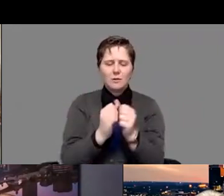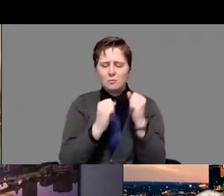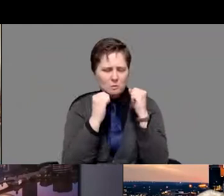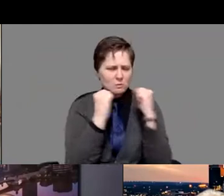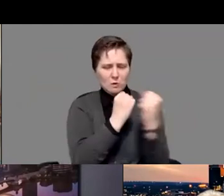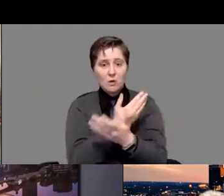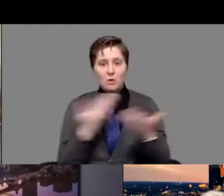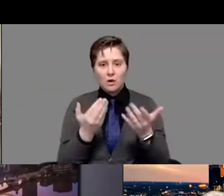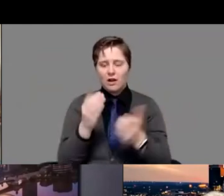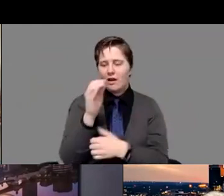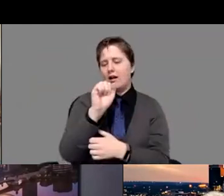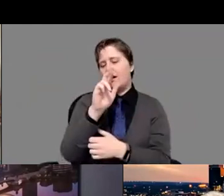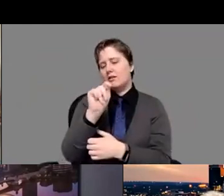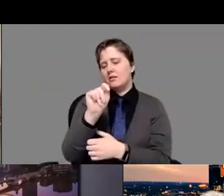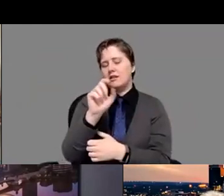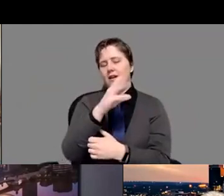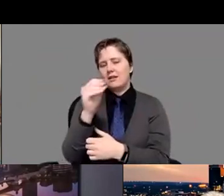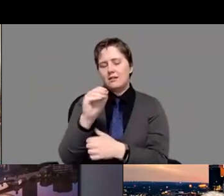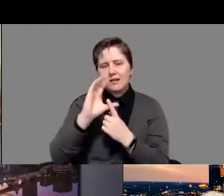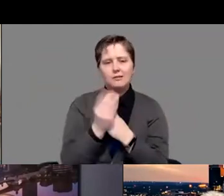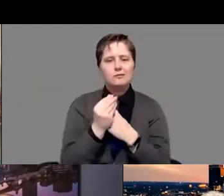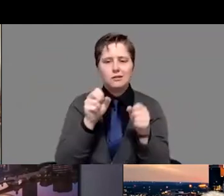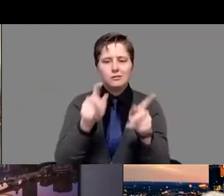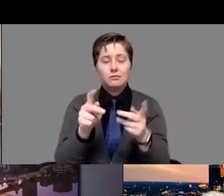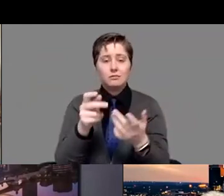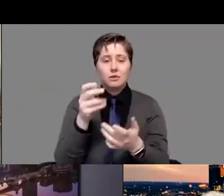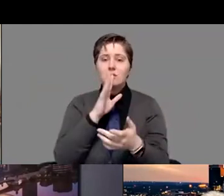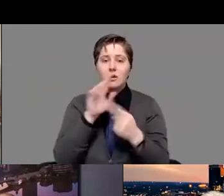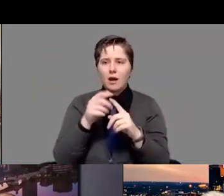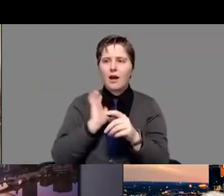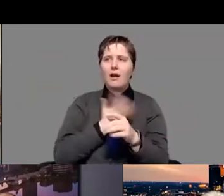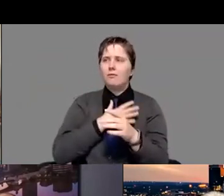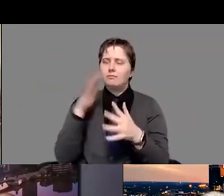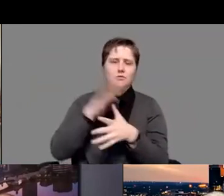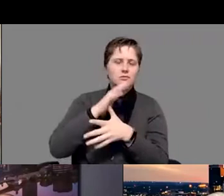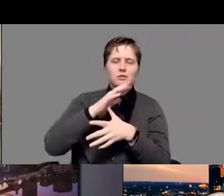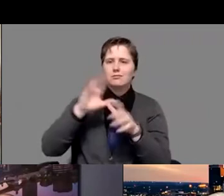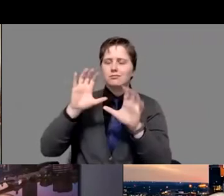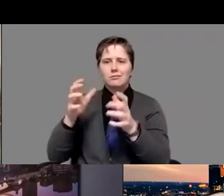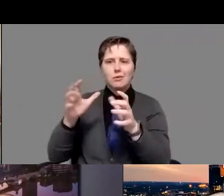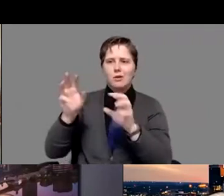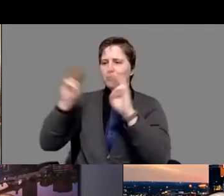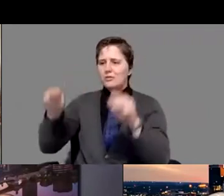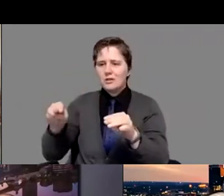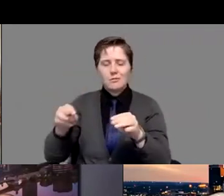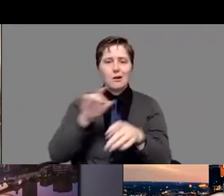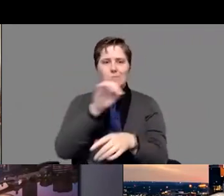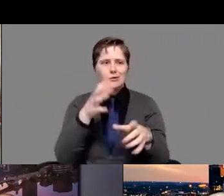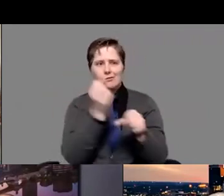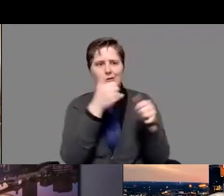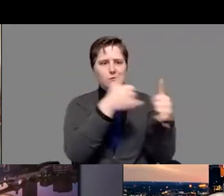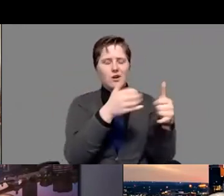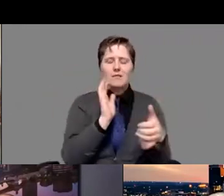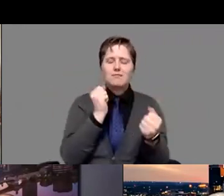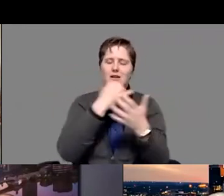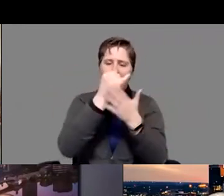the arts and culture opportunities here. Whether talking about our world-class museum, award-winning library or zoo, our talented musicians and artists,